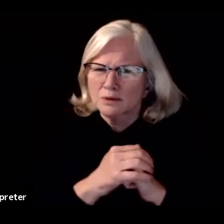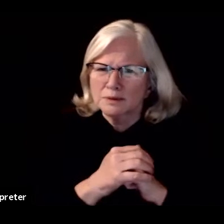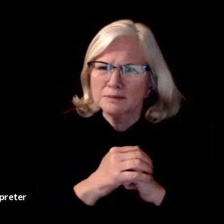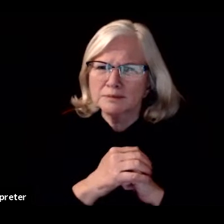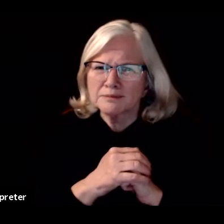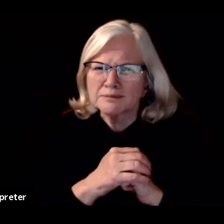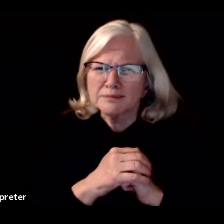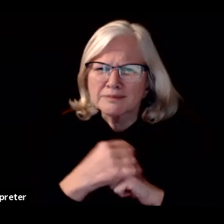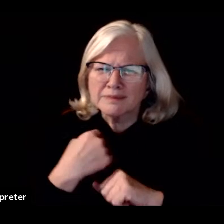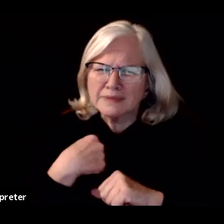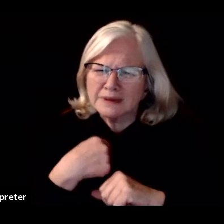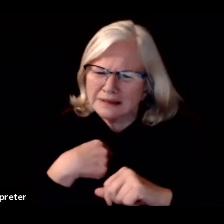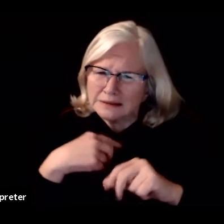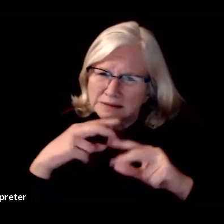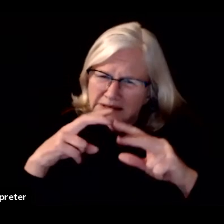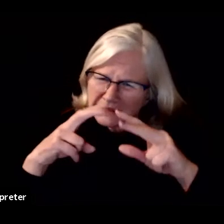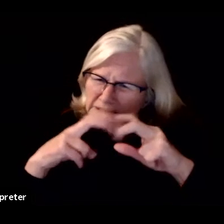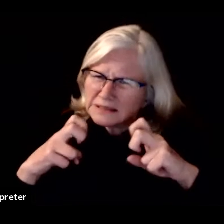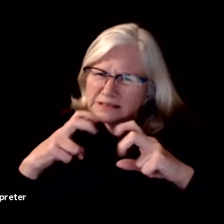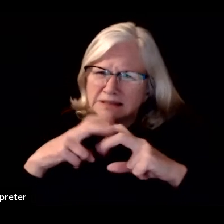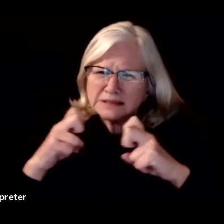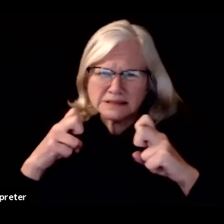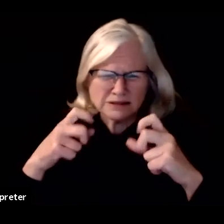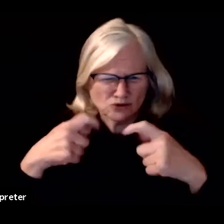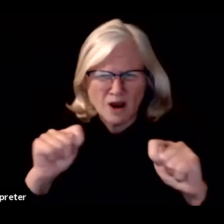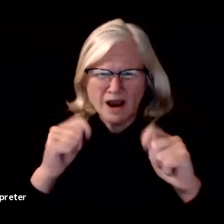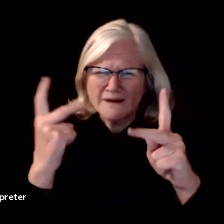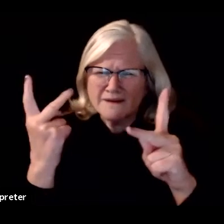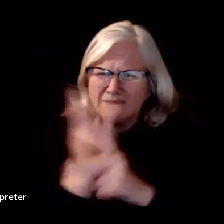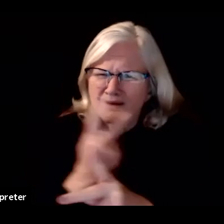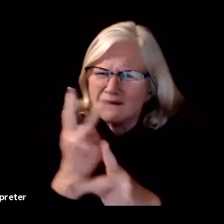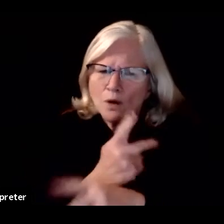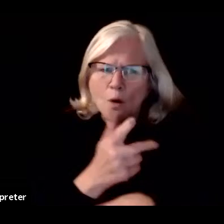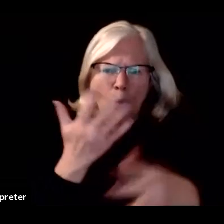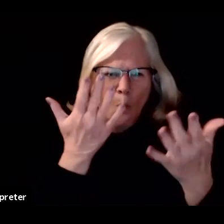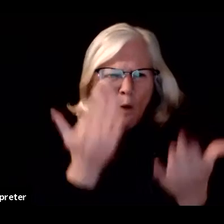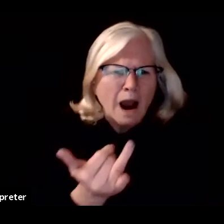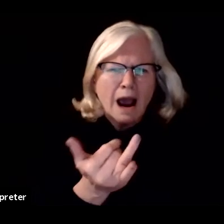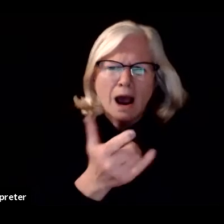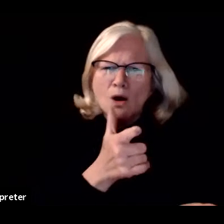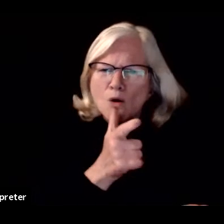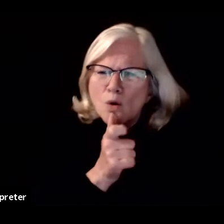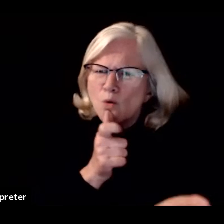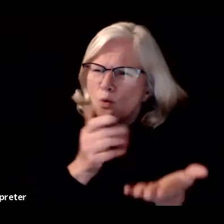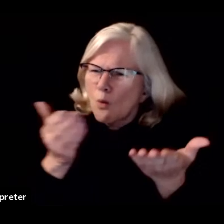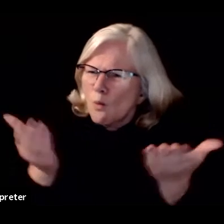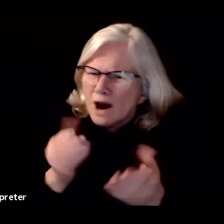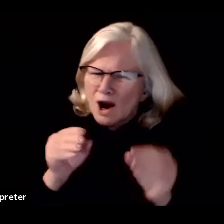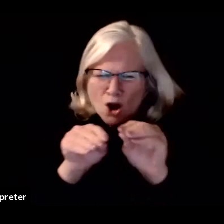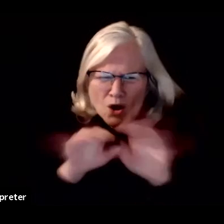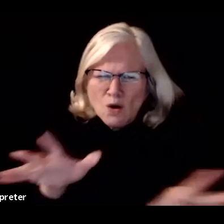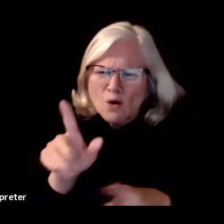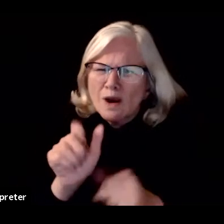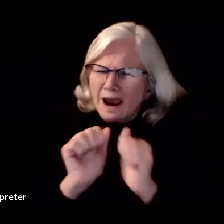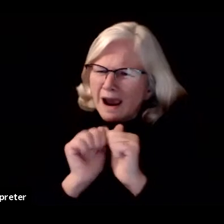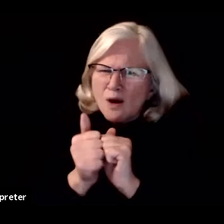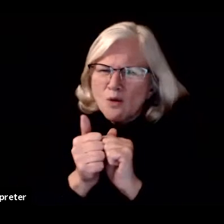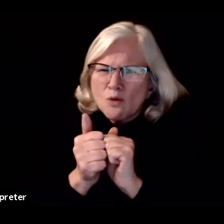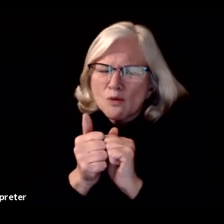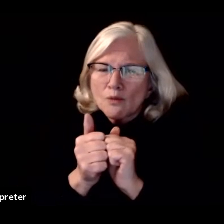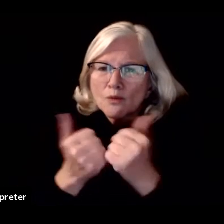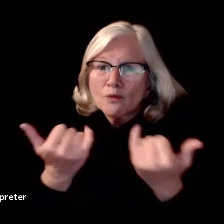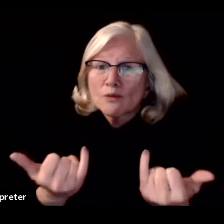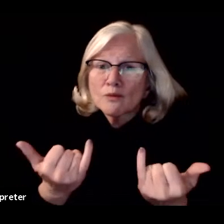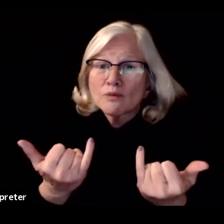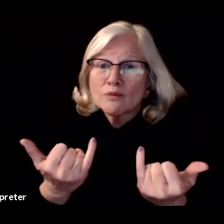virus. That we know that a significant number of the new cases are among younger adults, younger working